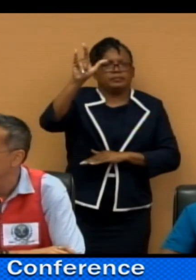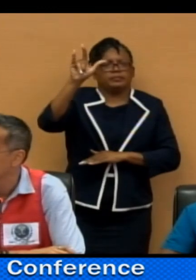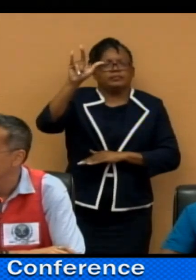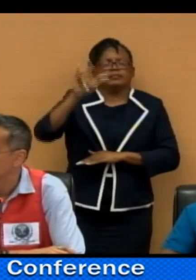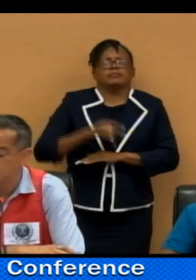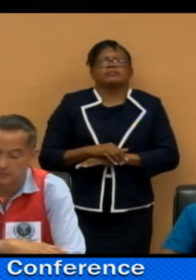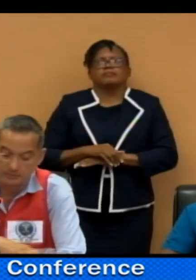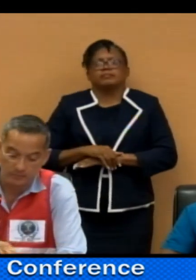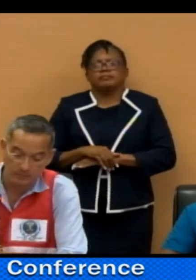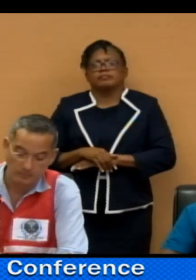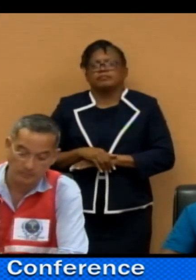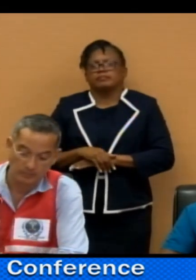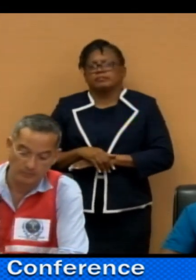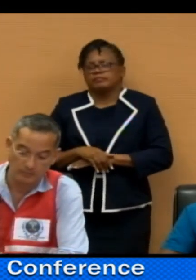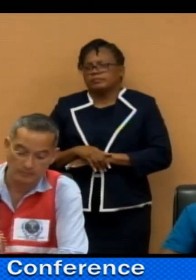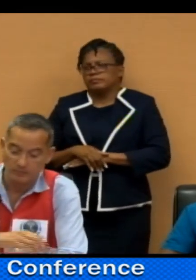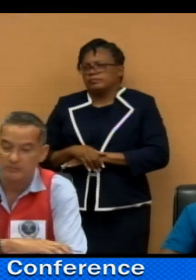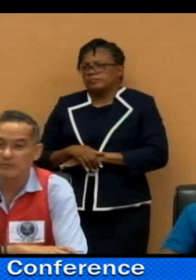midnight.